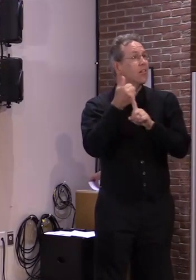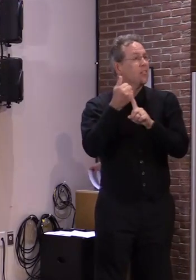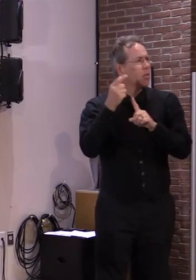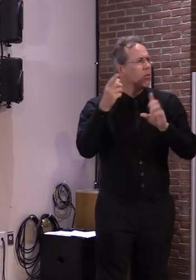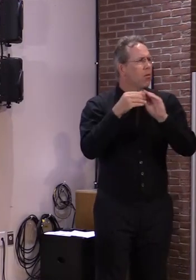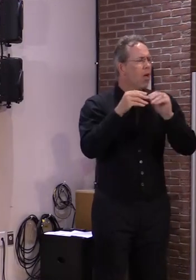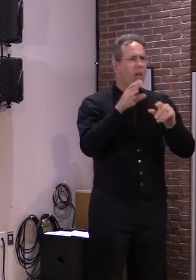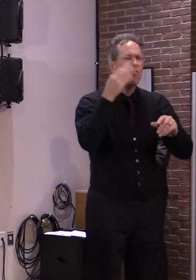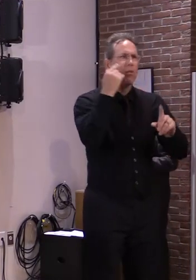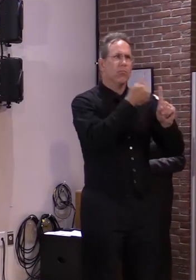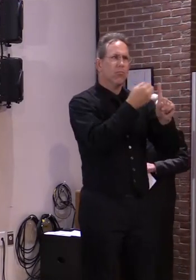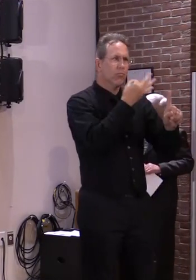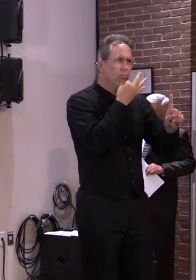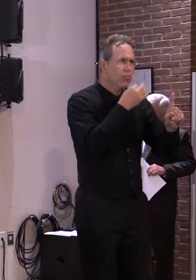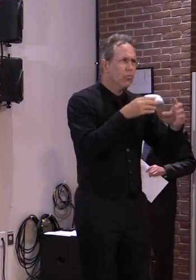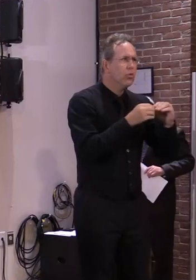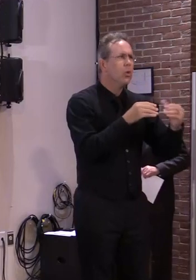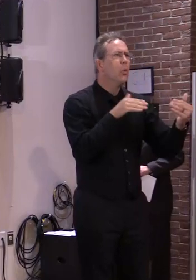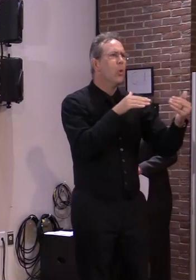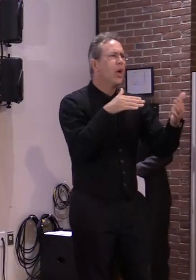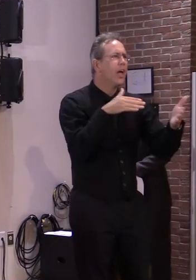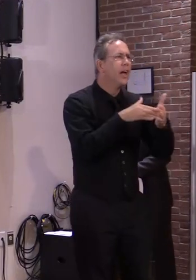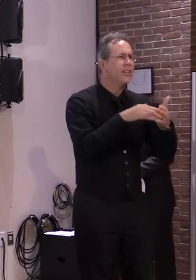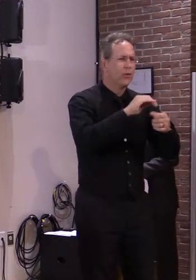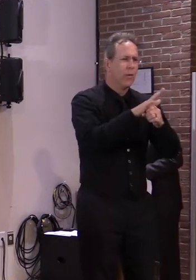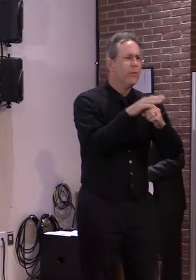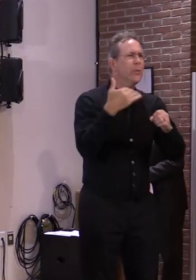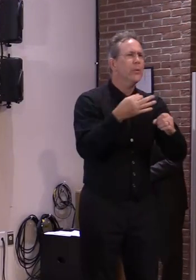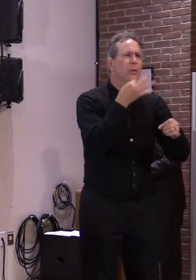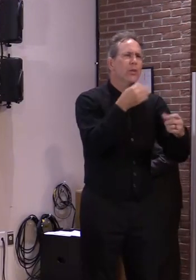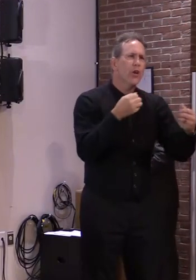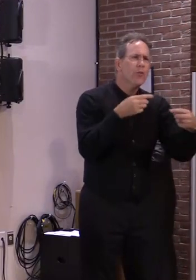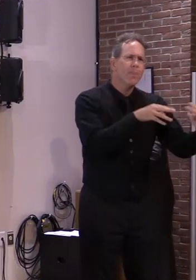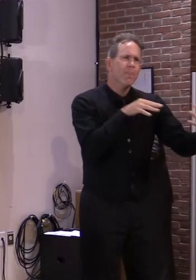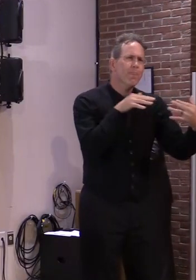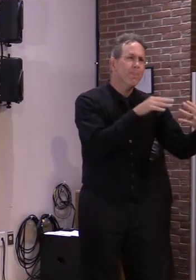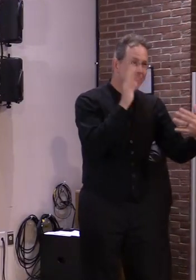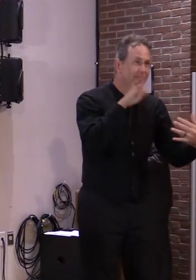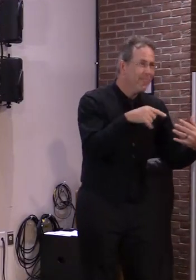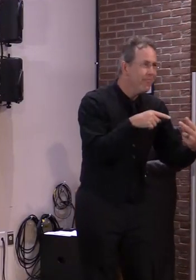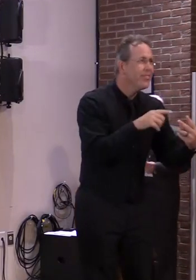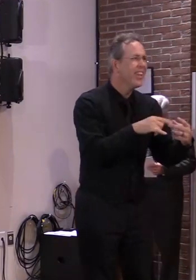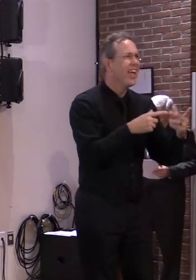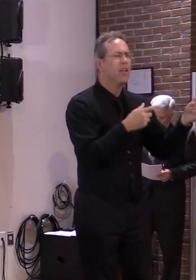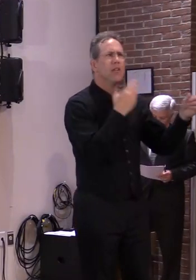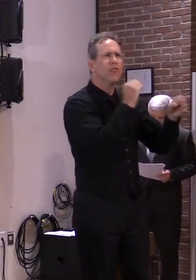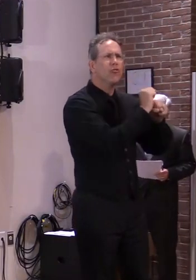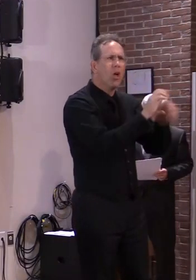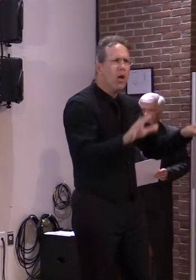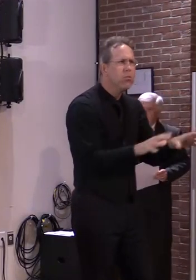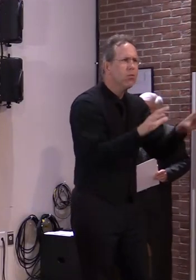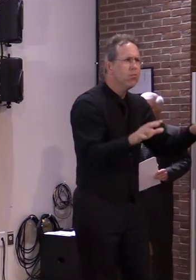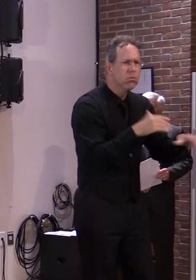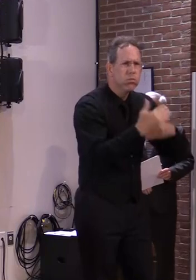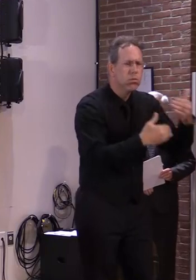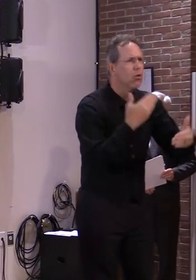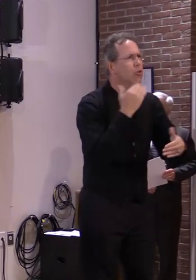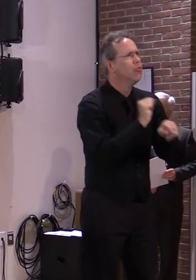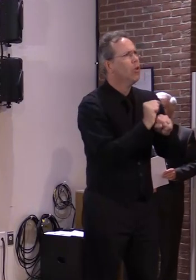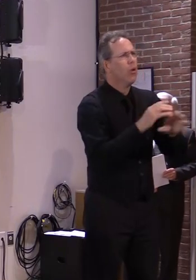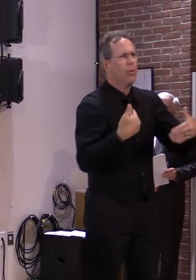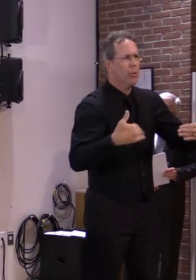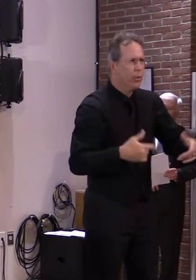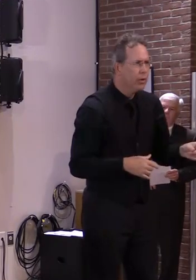under an incredibly difficult situation and did a remarkable job. He's a perfect example of how to rise